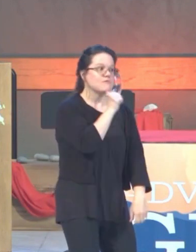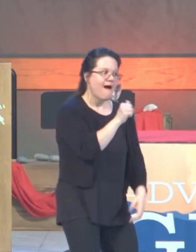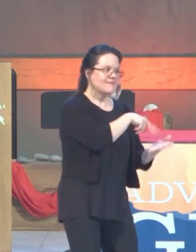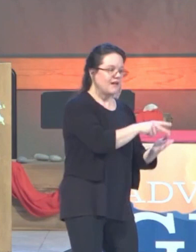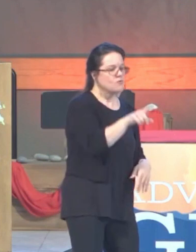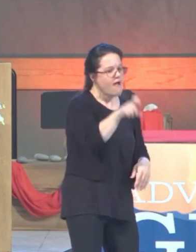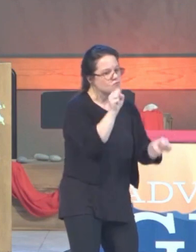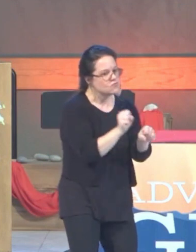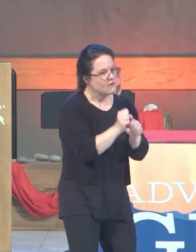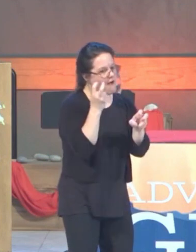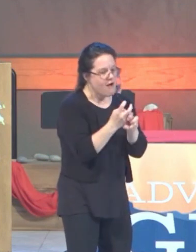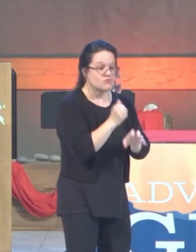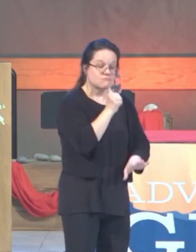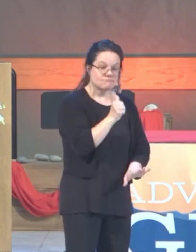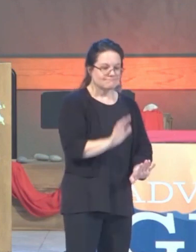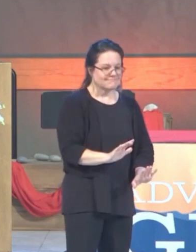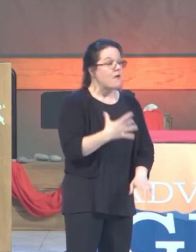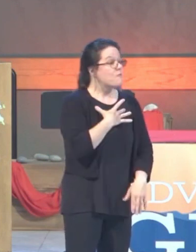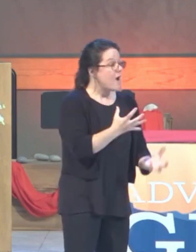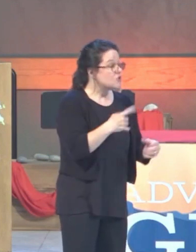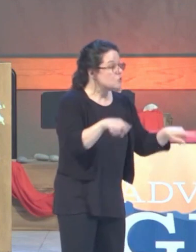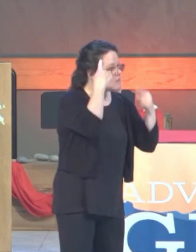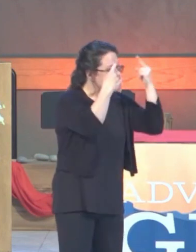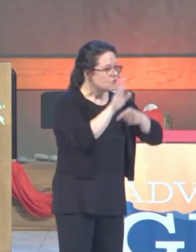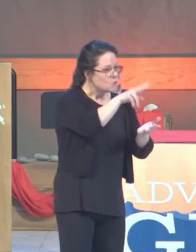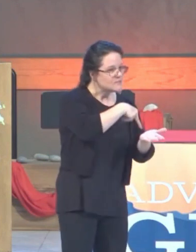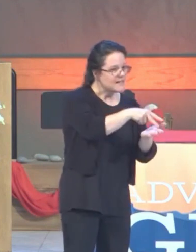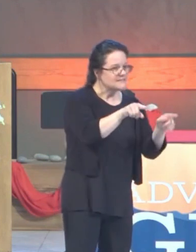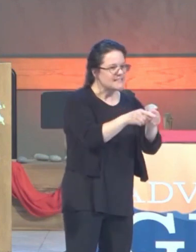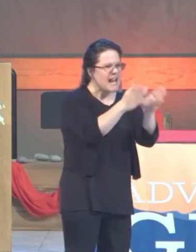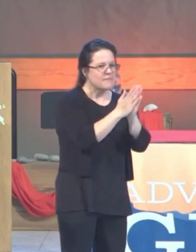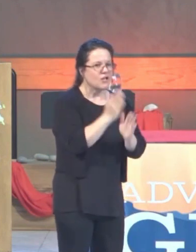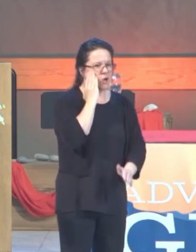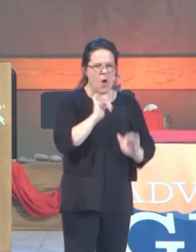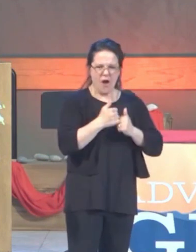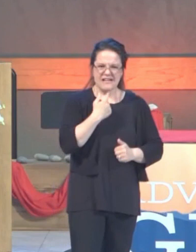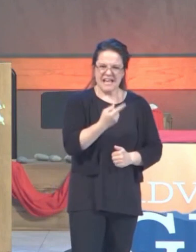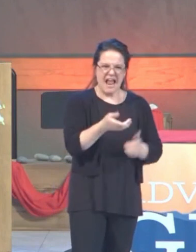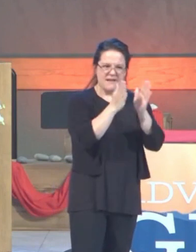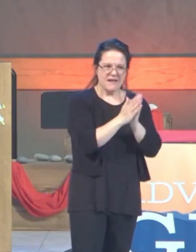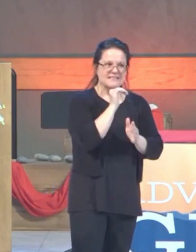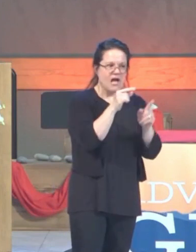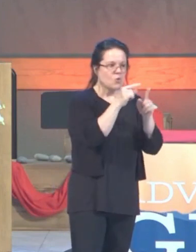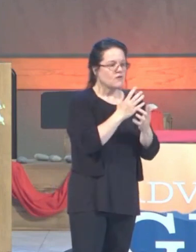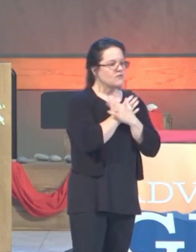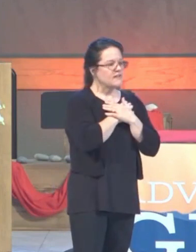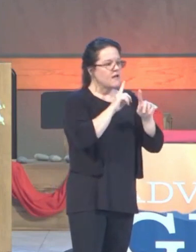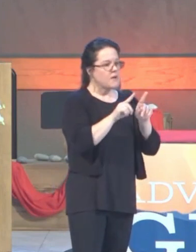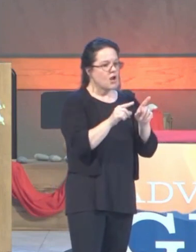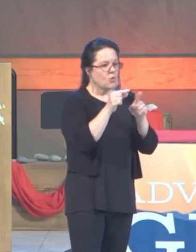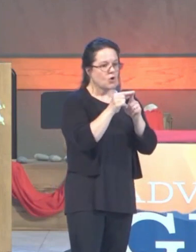will have to work hard at it. I'd like you to consider your dance as an amen. You know how I say amen is not a word of relief, it's a word of